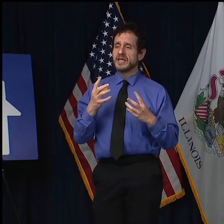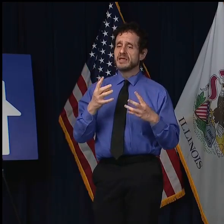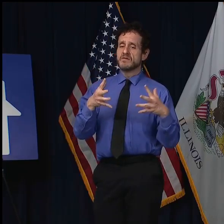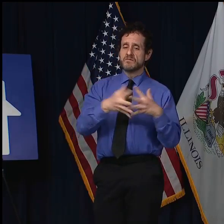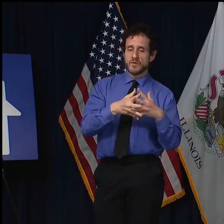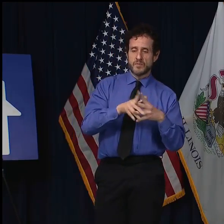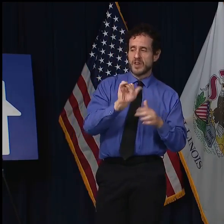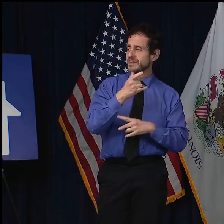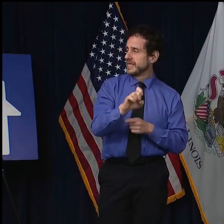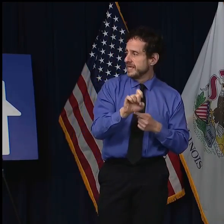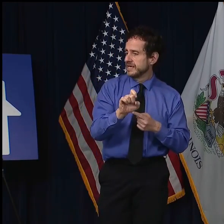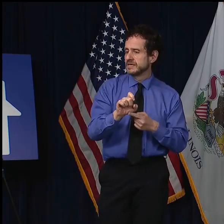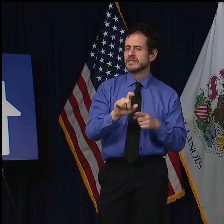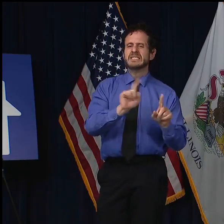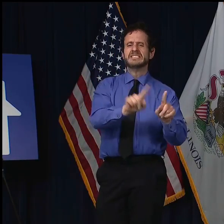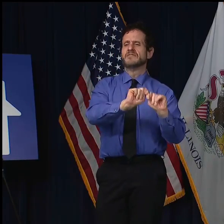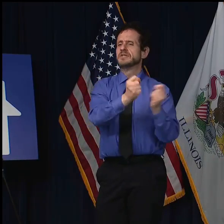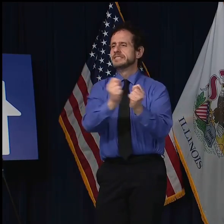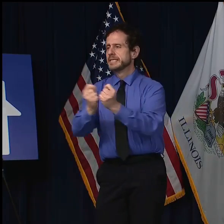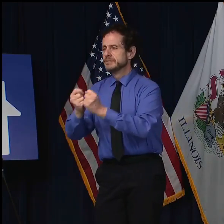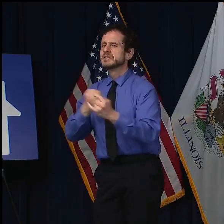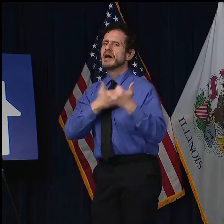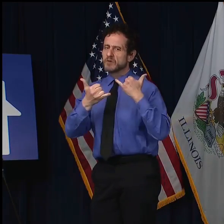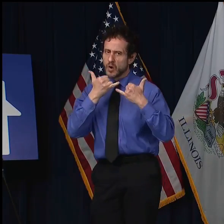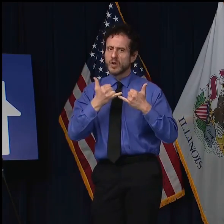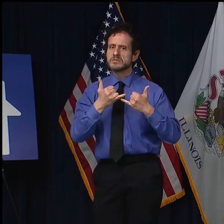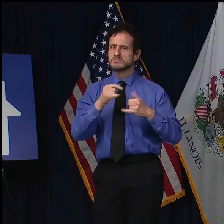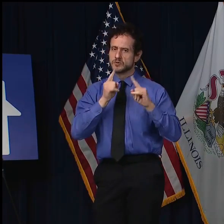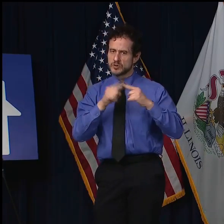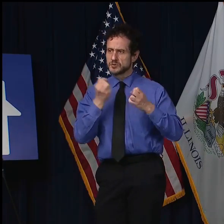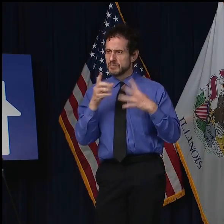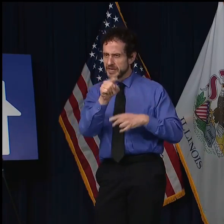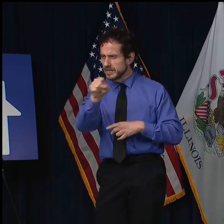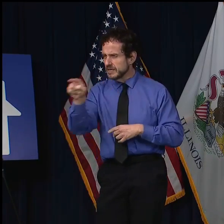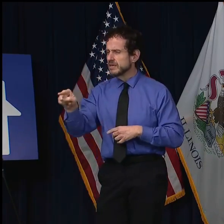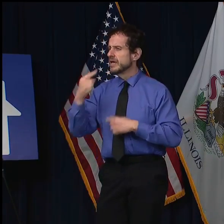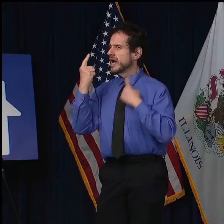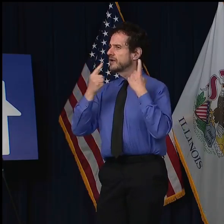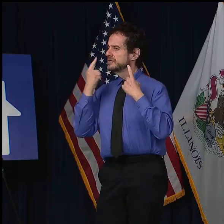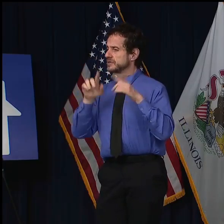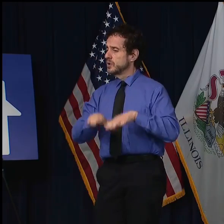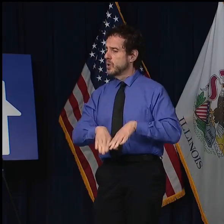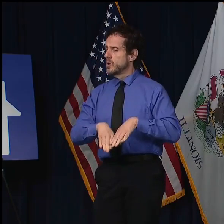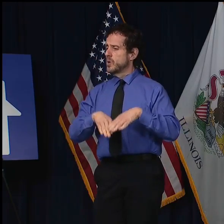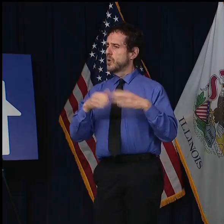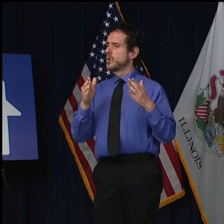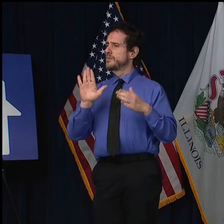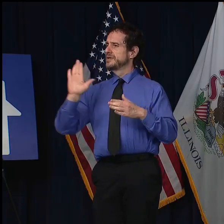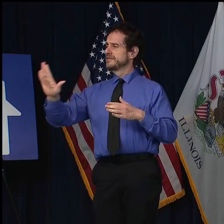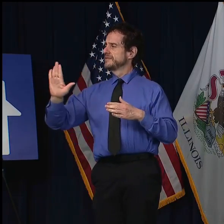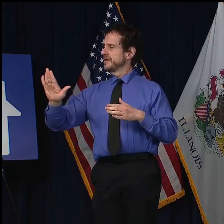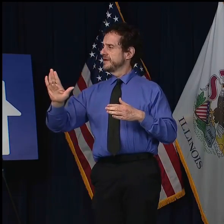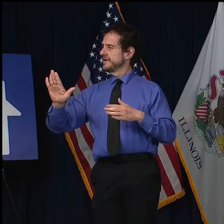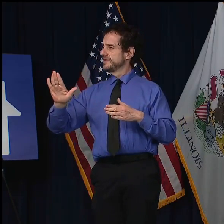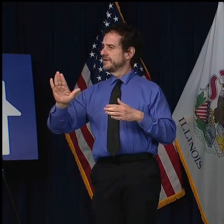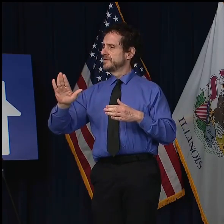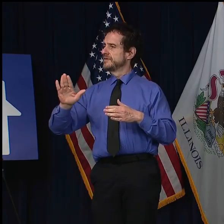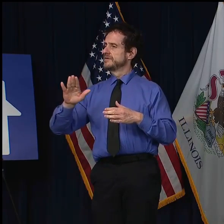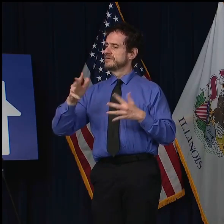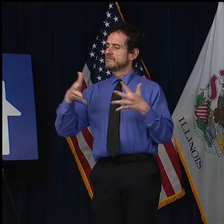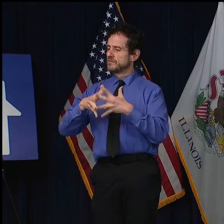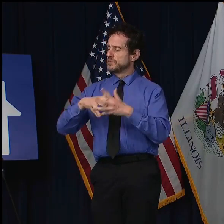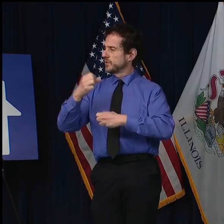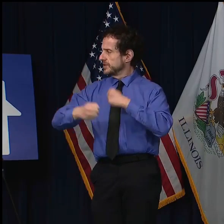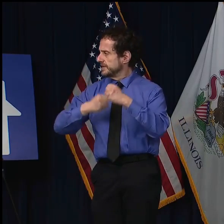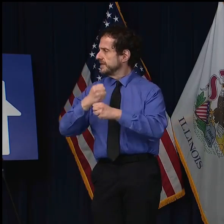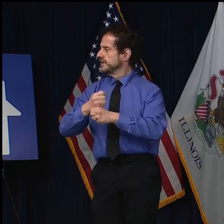and teams, and I have spoken with many of them, are considering opening their seasons